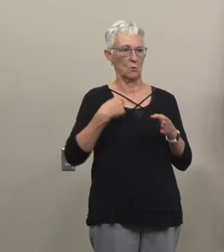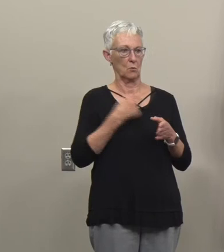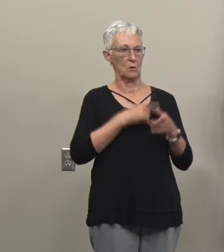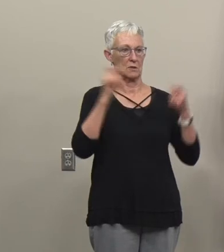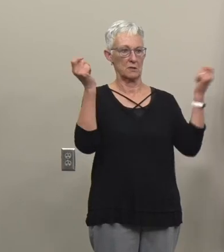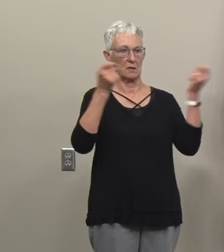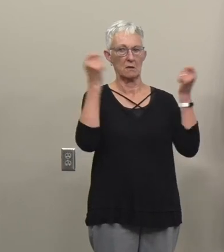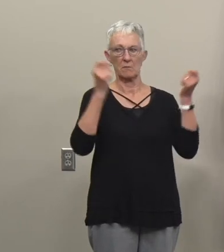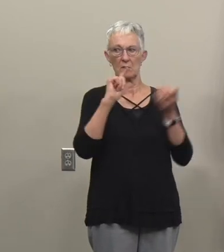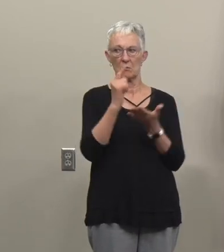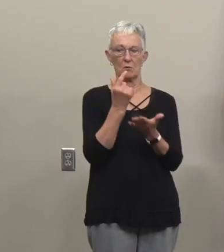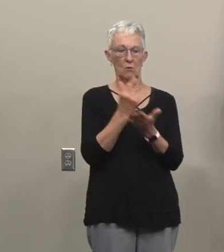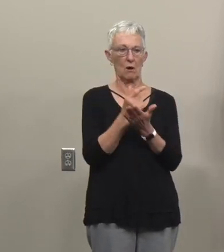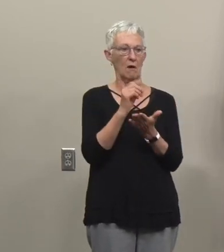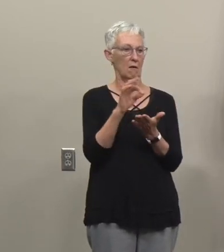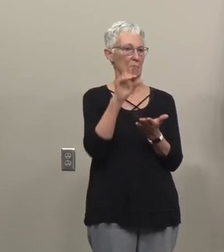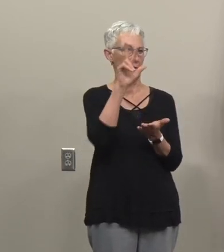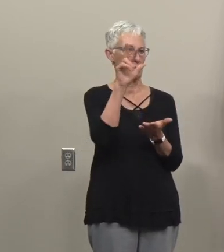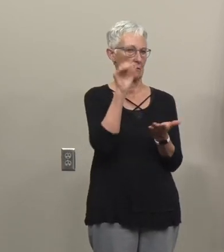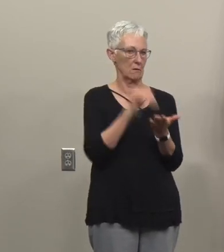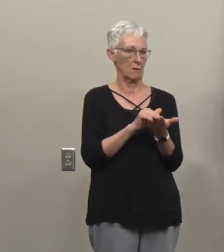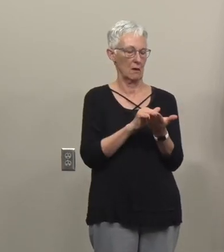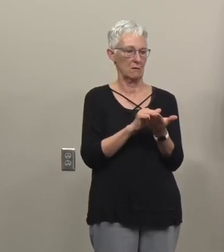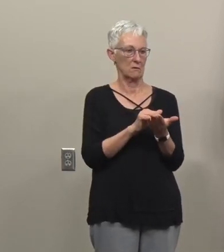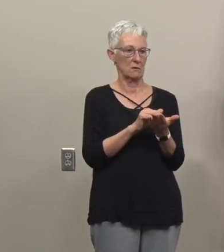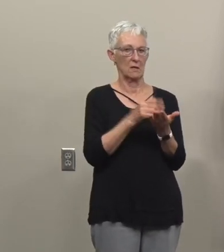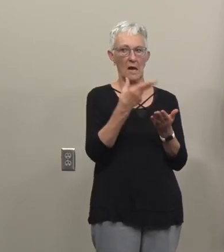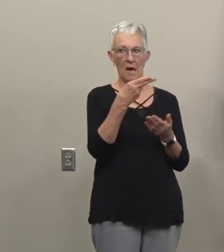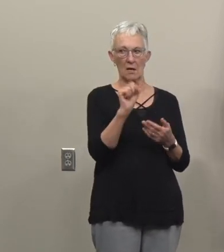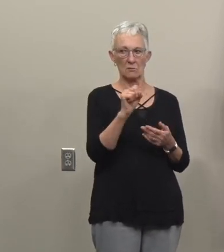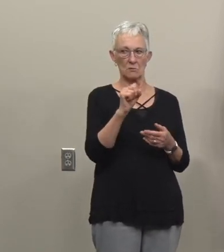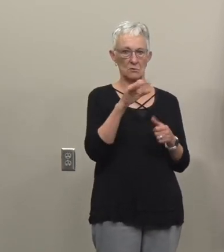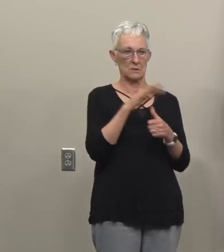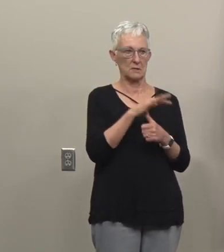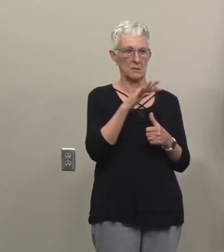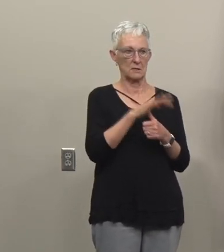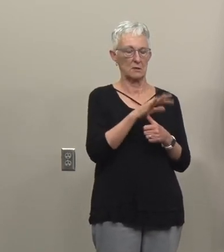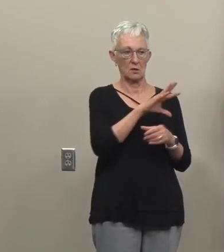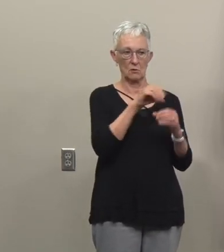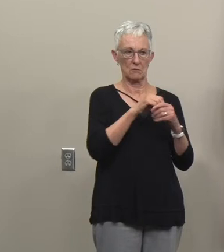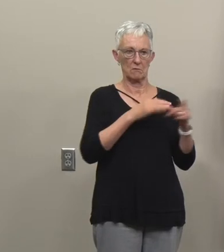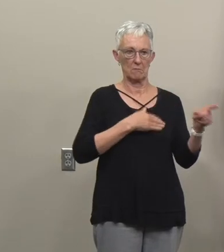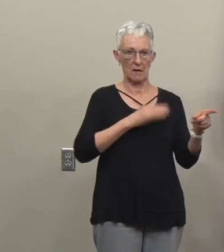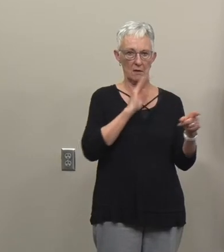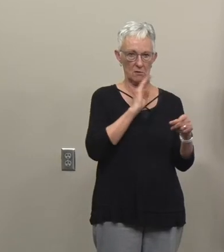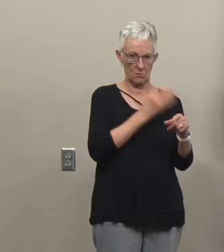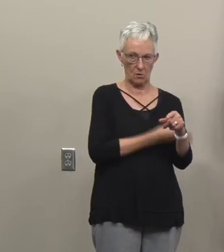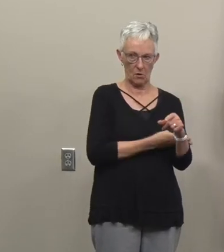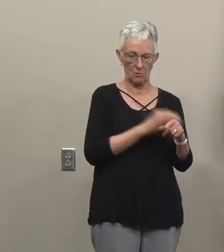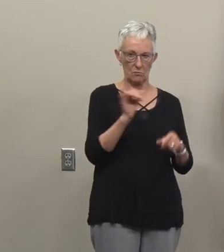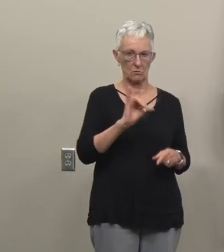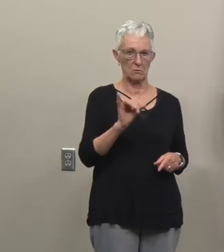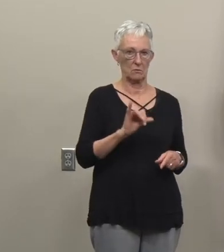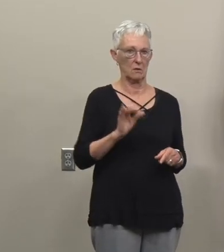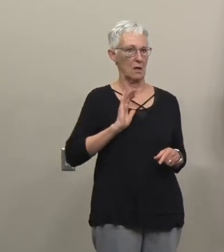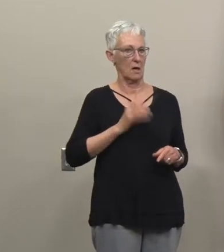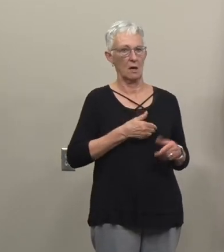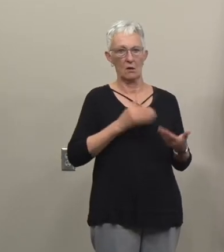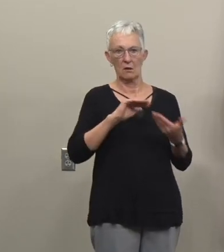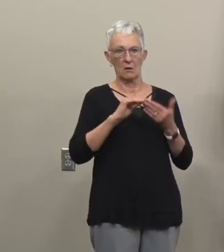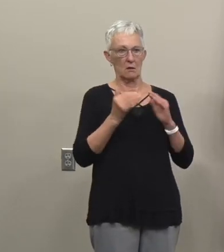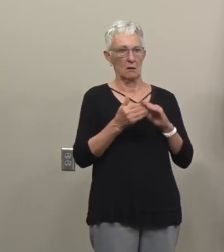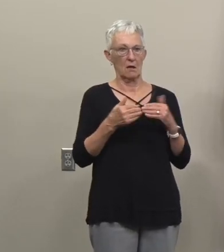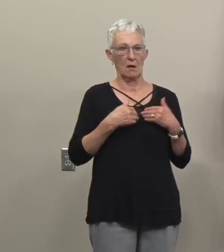graduation of about 3,000 high school seniors in our community, including my daughter, Evelina. Our community has found so many ways to mark